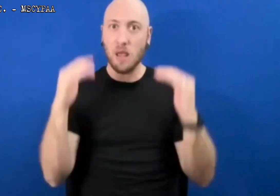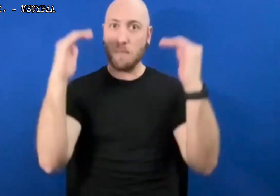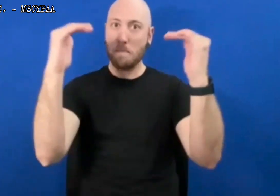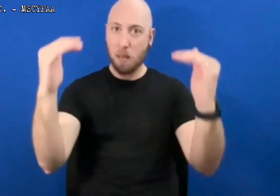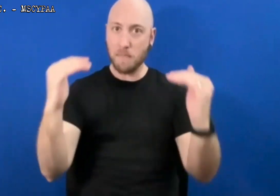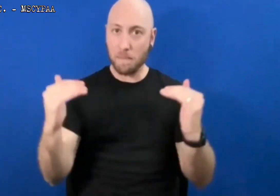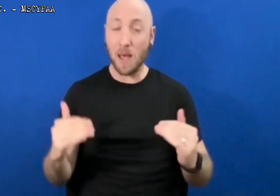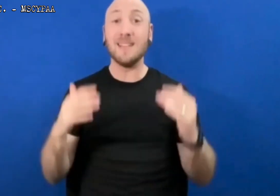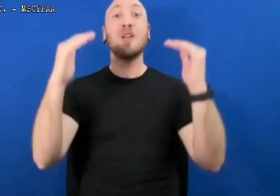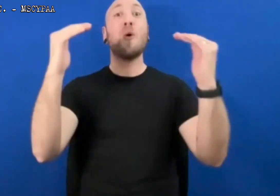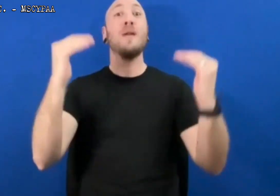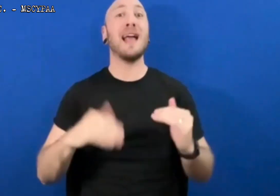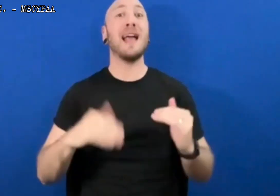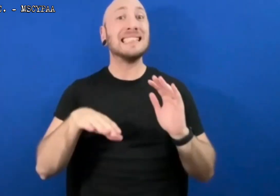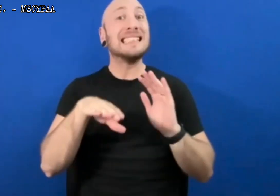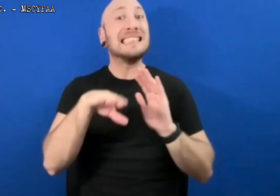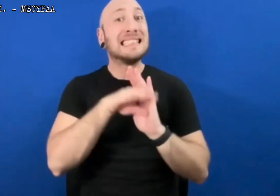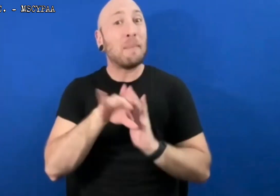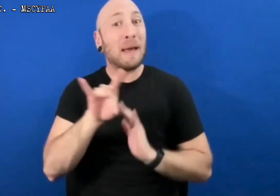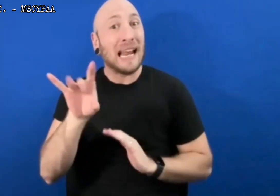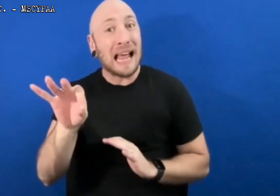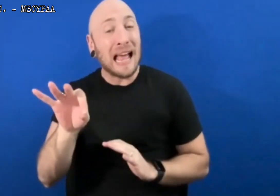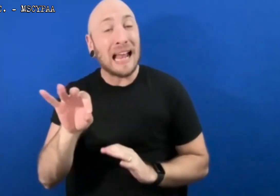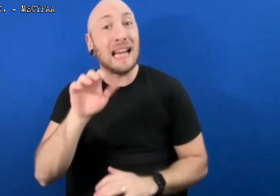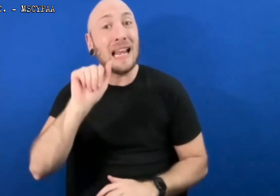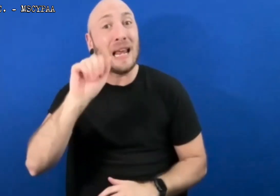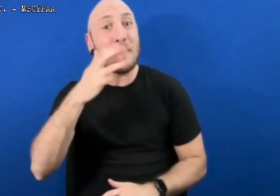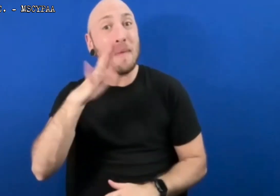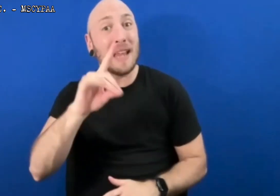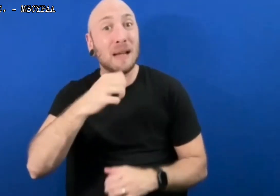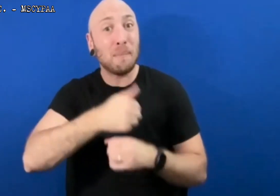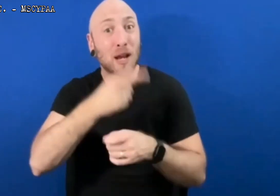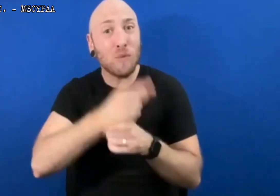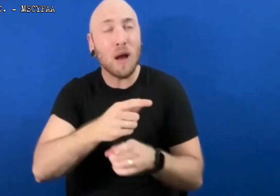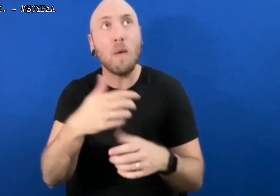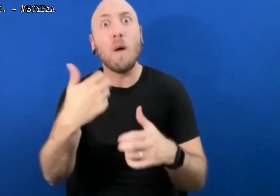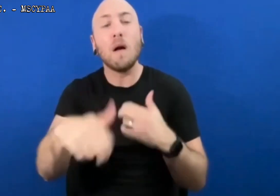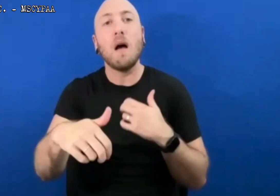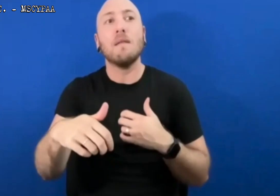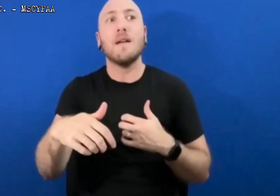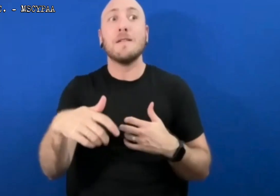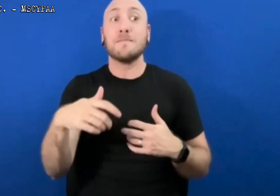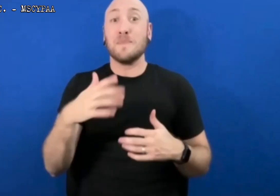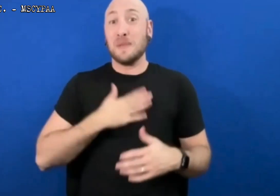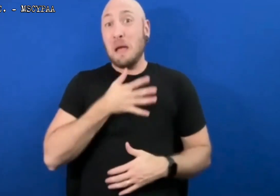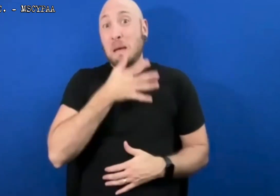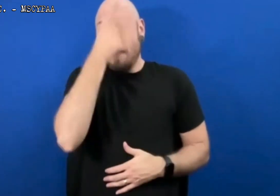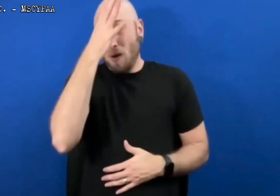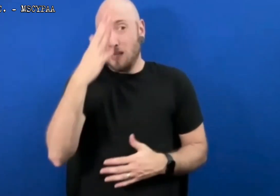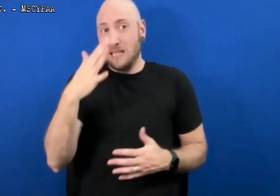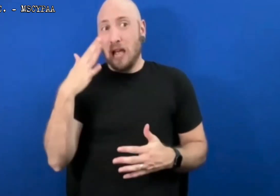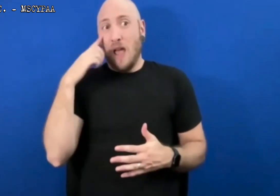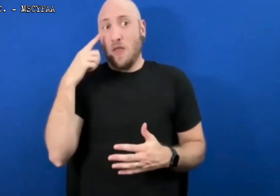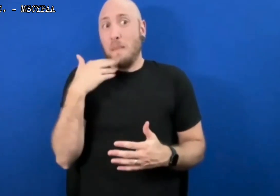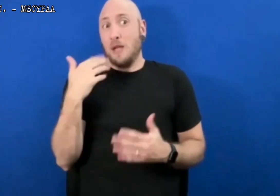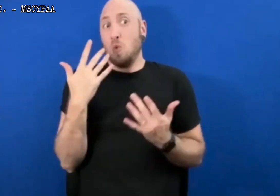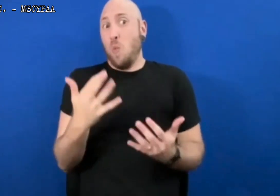Like, making an amends to my parents, I wanted to wait until I moved out of their house to make the amends.